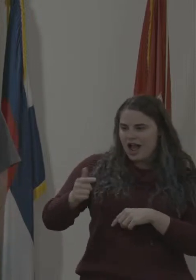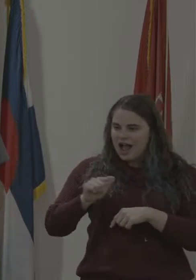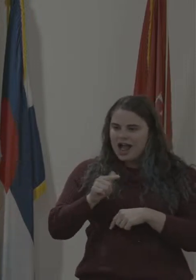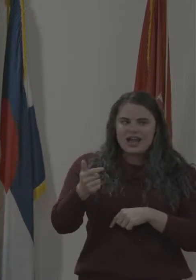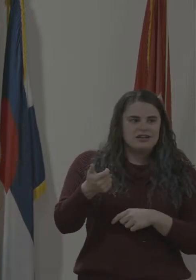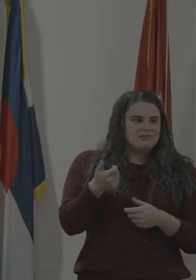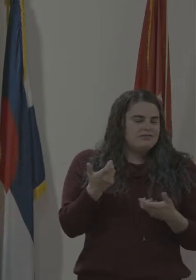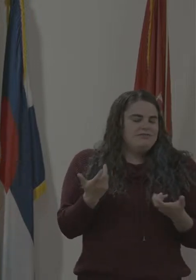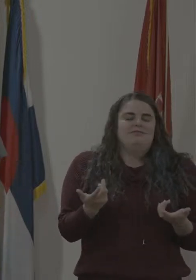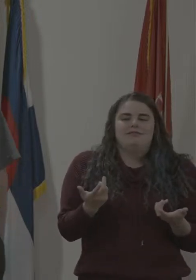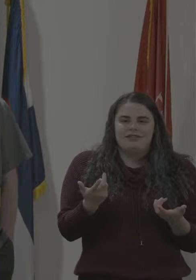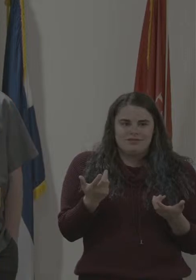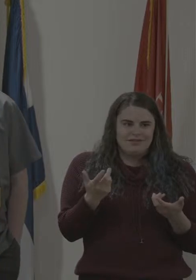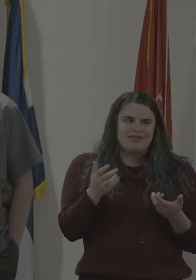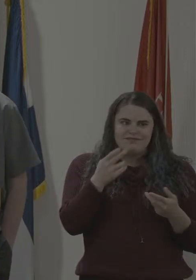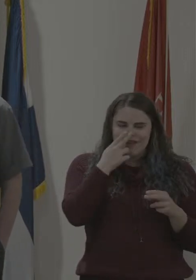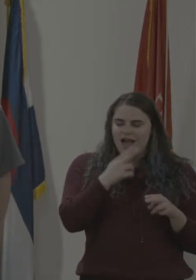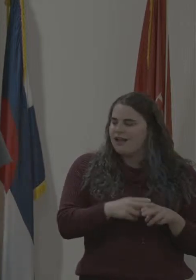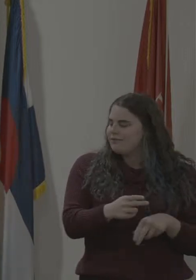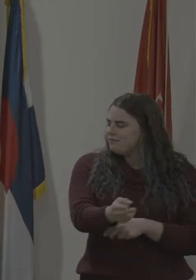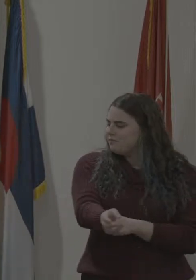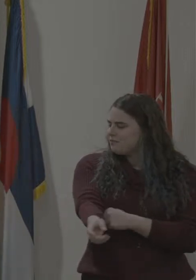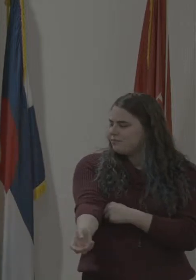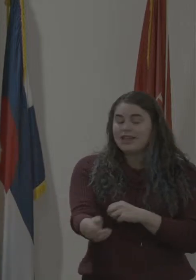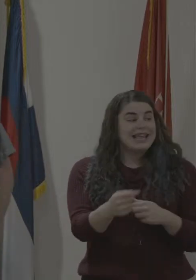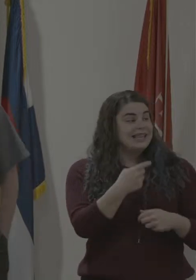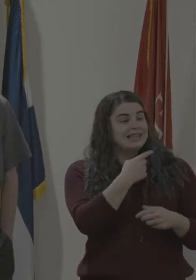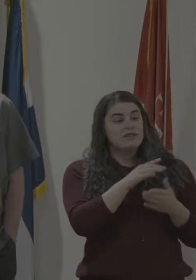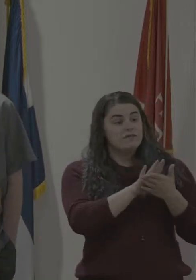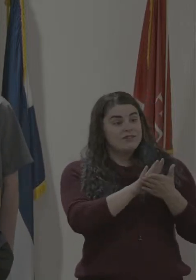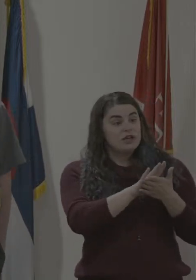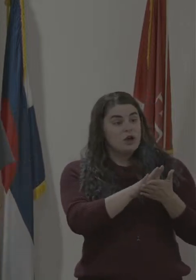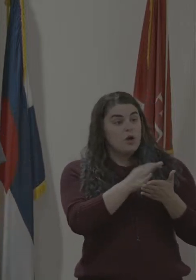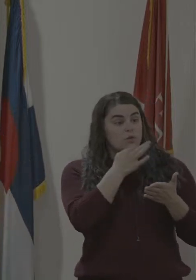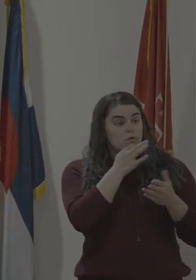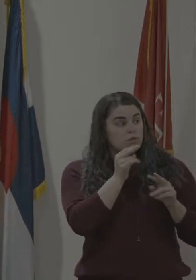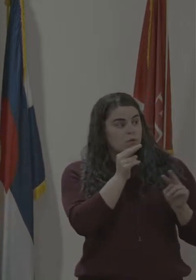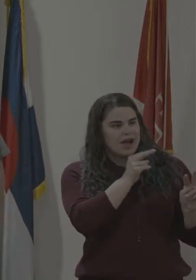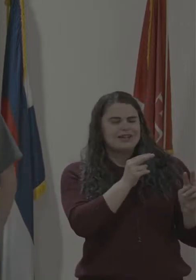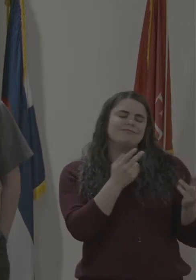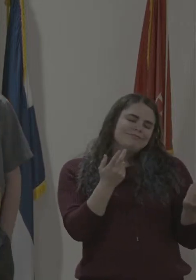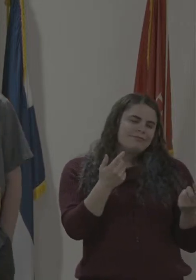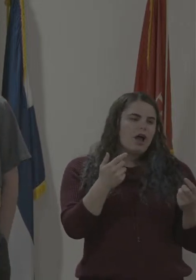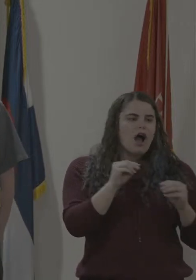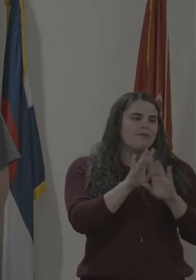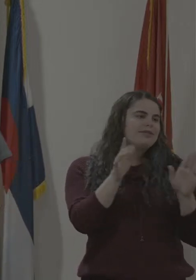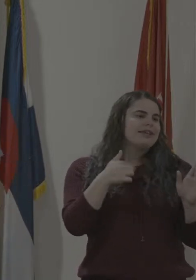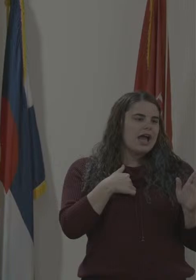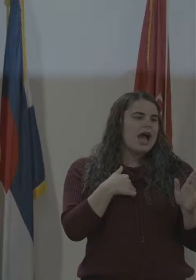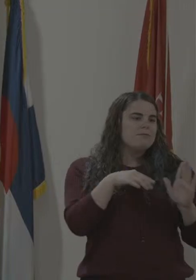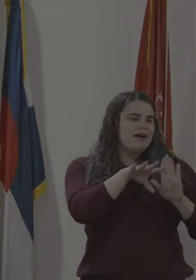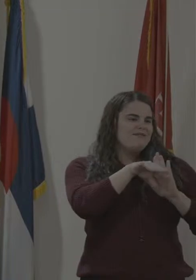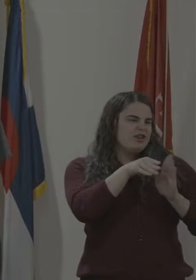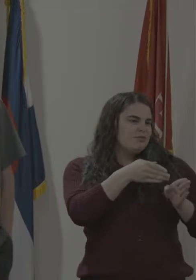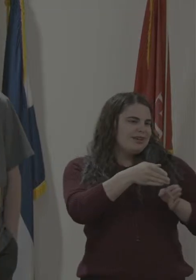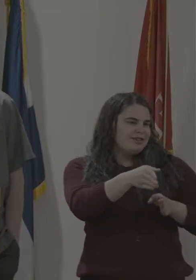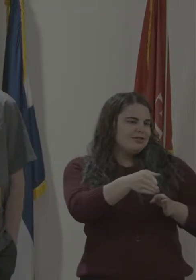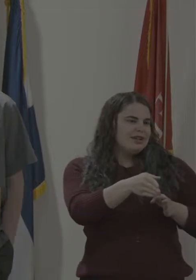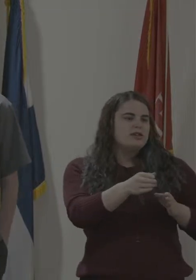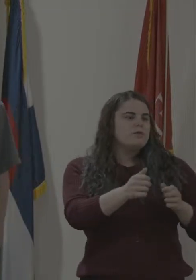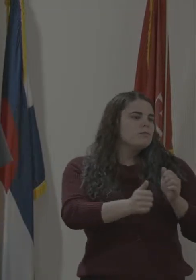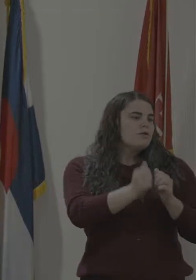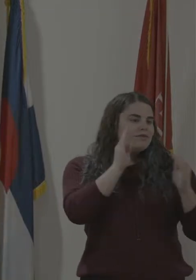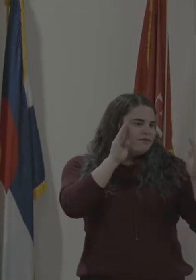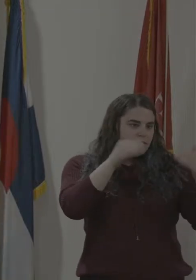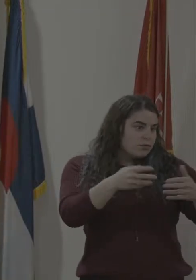So the video that I'm going to show you, since I'm obviously a videography student, is mainly focused on